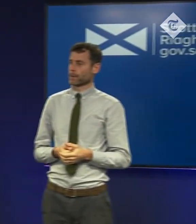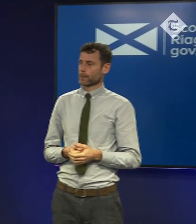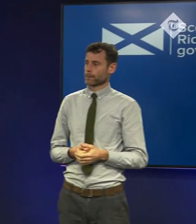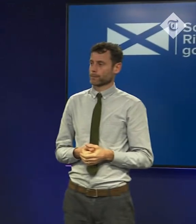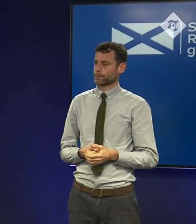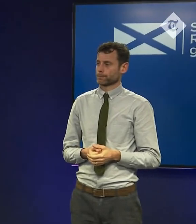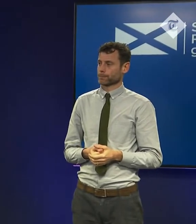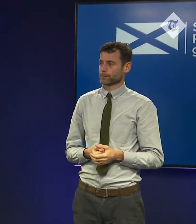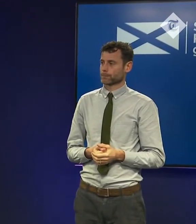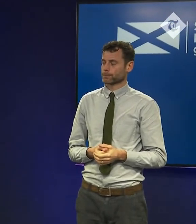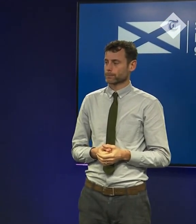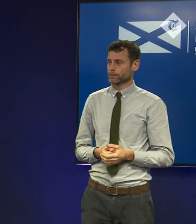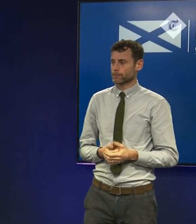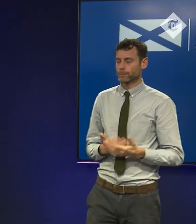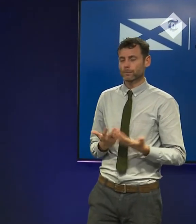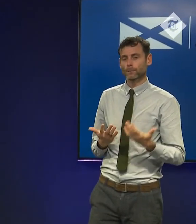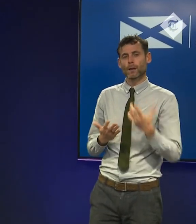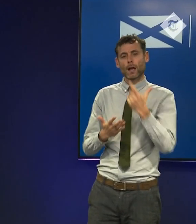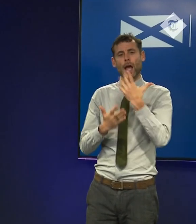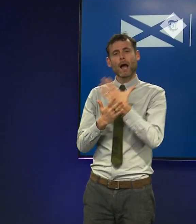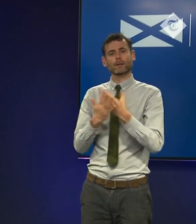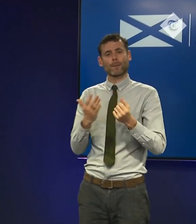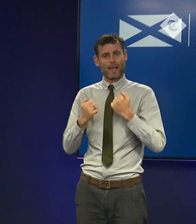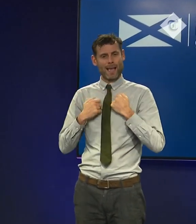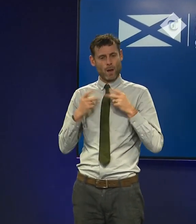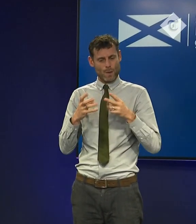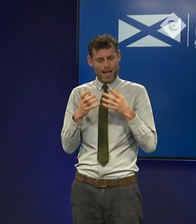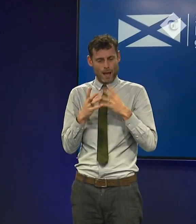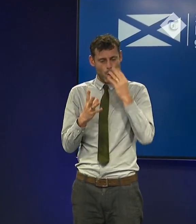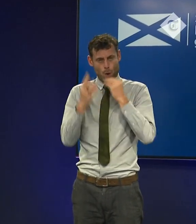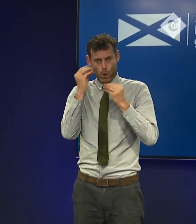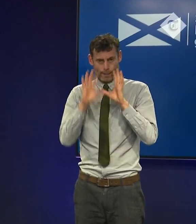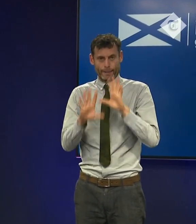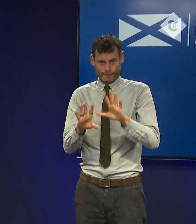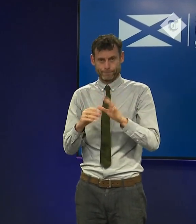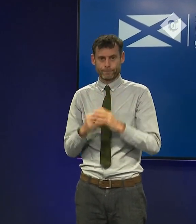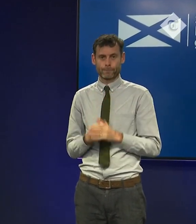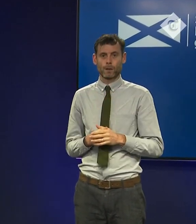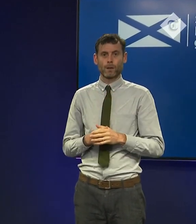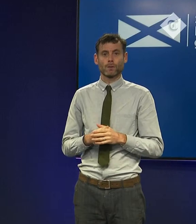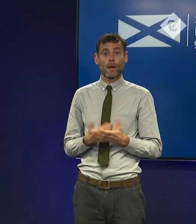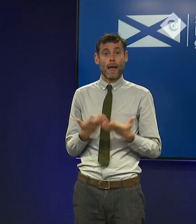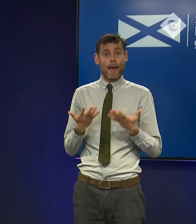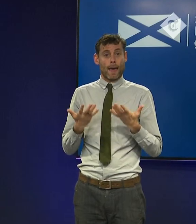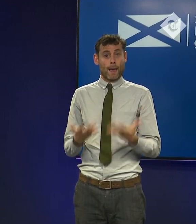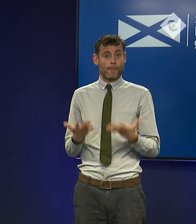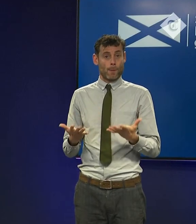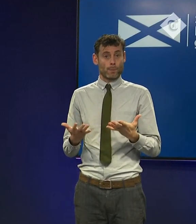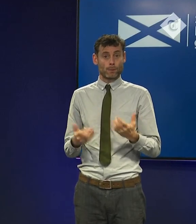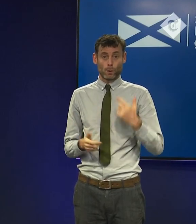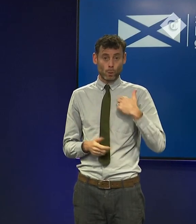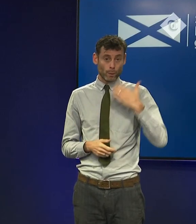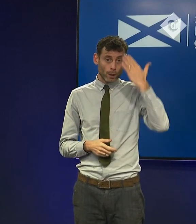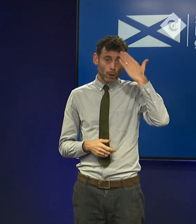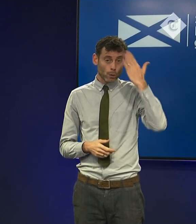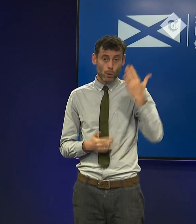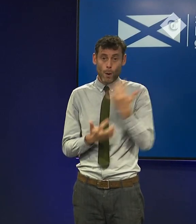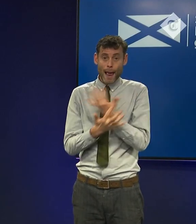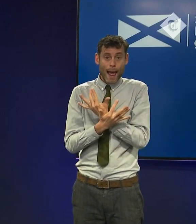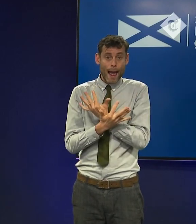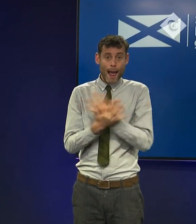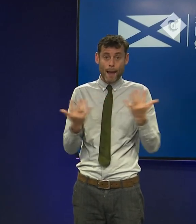that we need just now, why this is also important, you know, at this moment in time, we don't know whether the proportion of people who might be